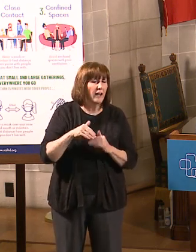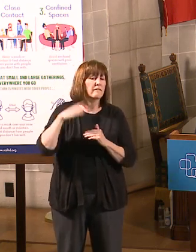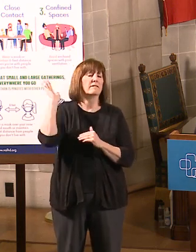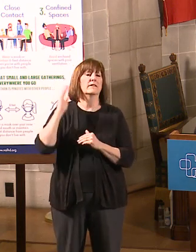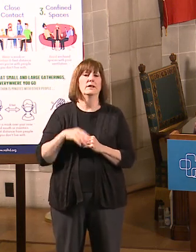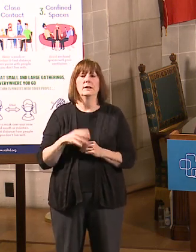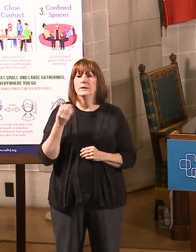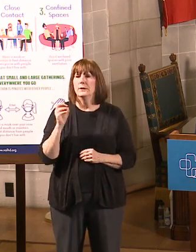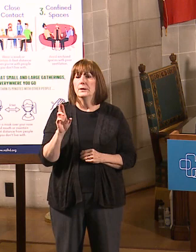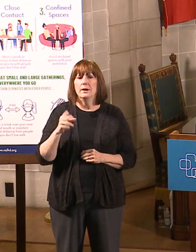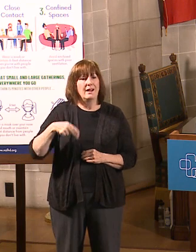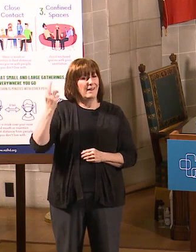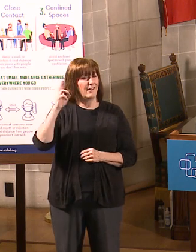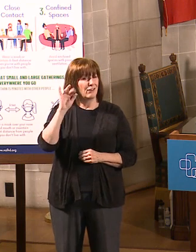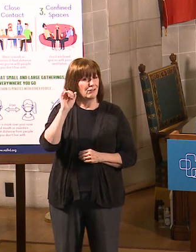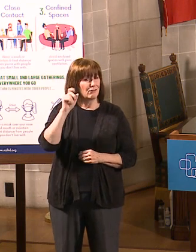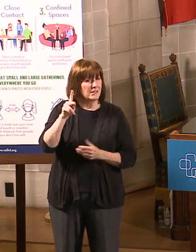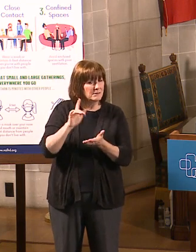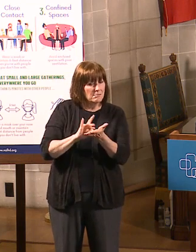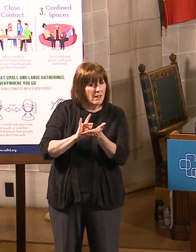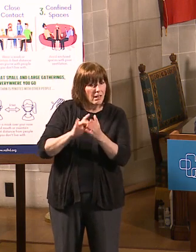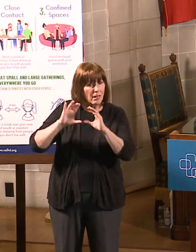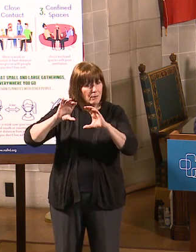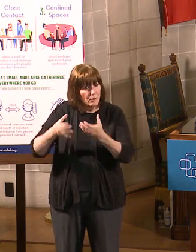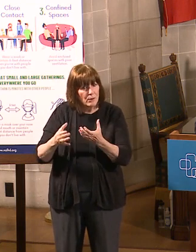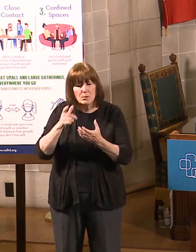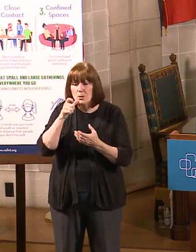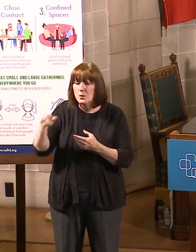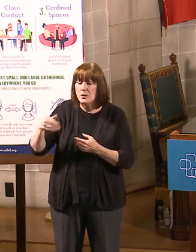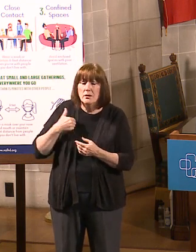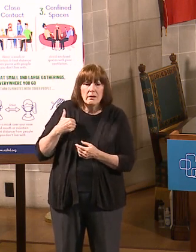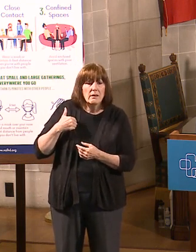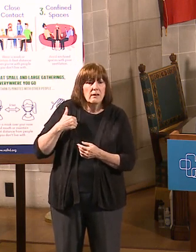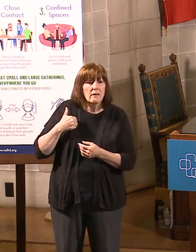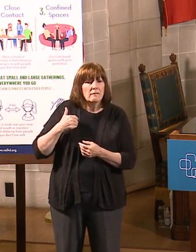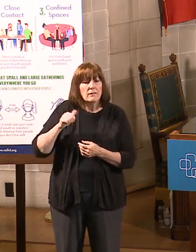in high-risk medical groups, such as those with maybe